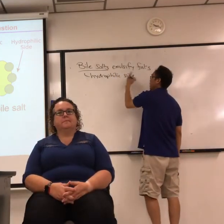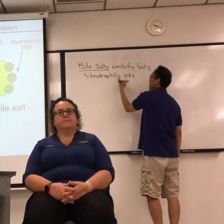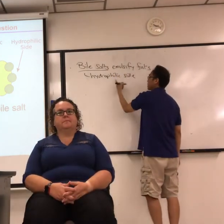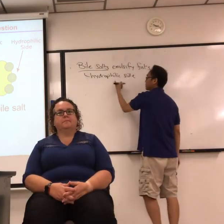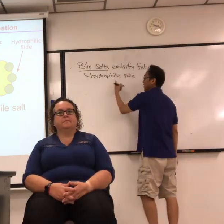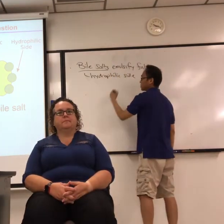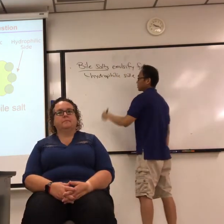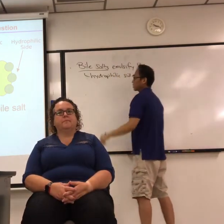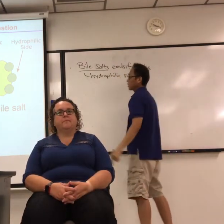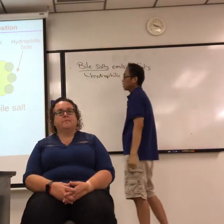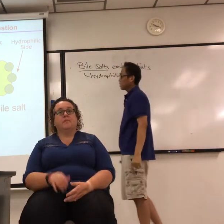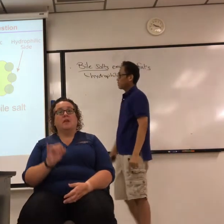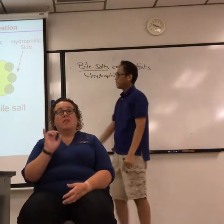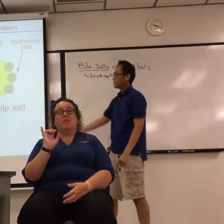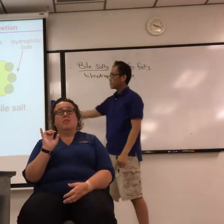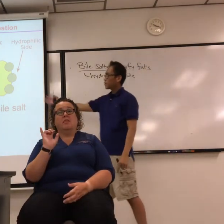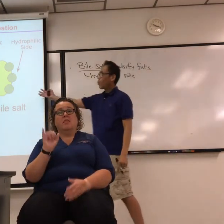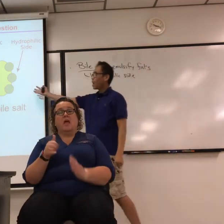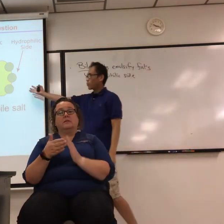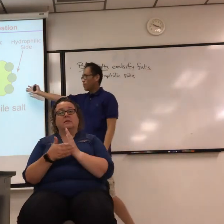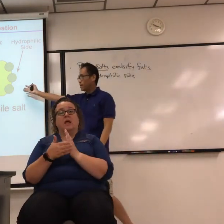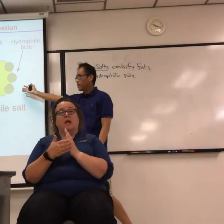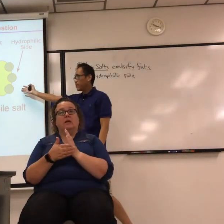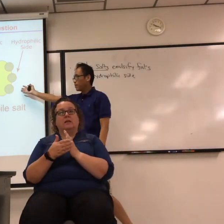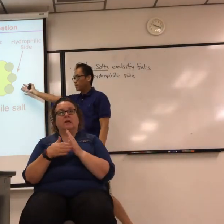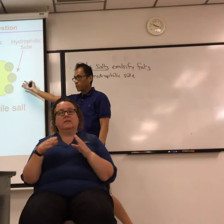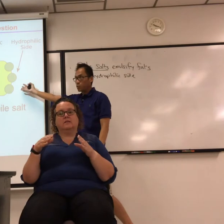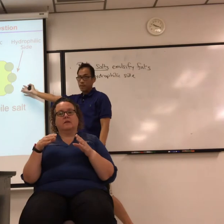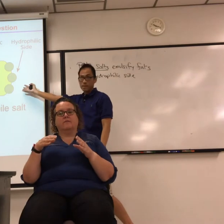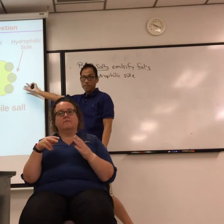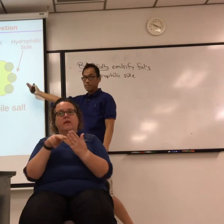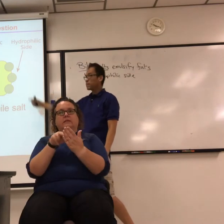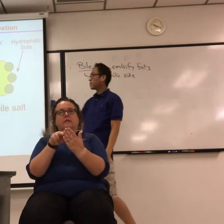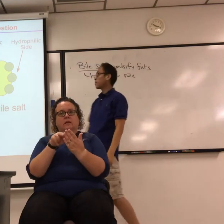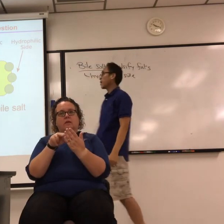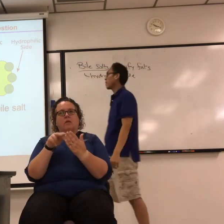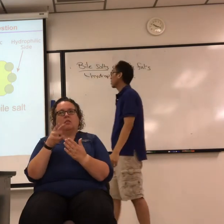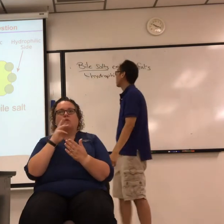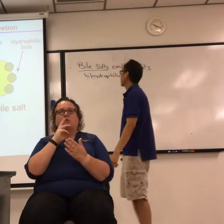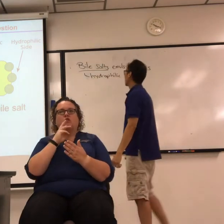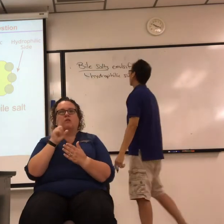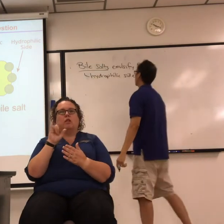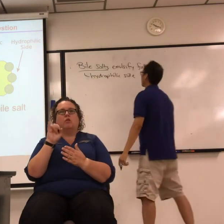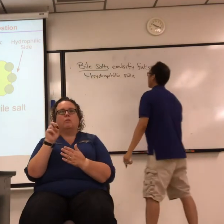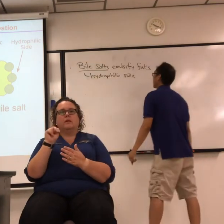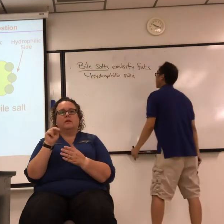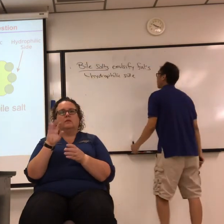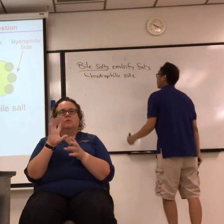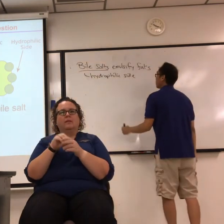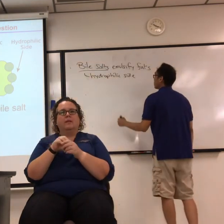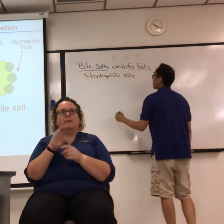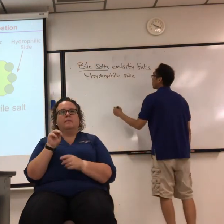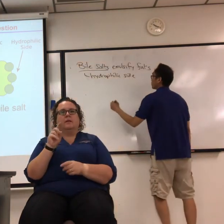That side is basically facing the watery medium in the lumen. Okay.